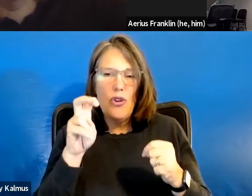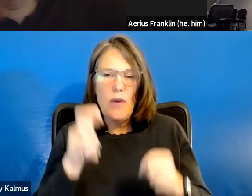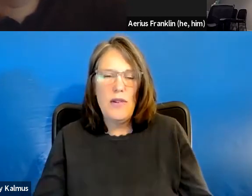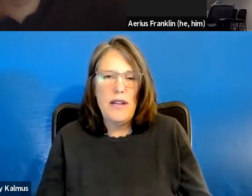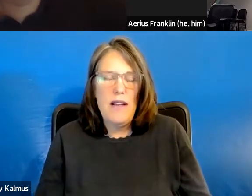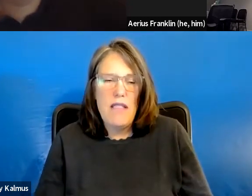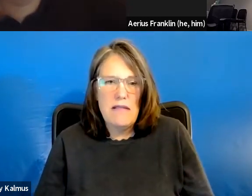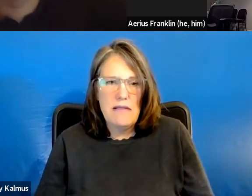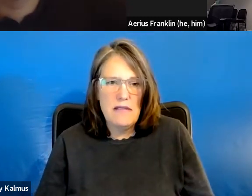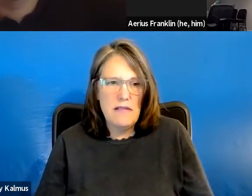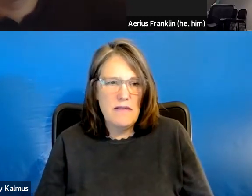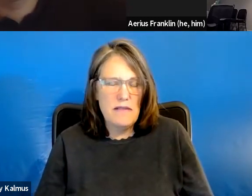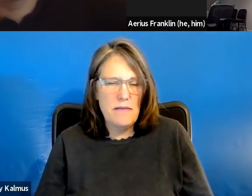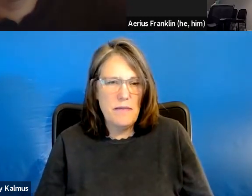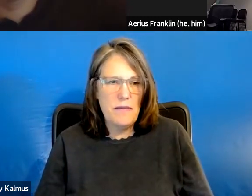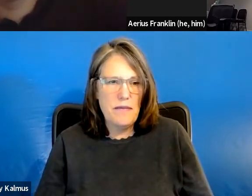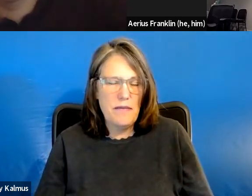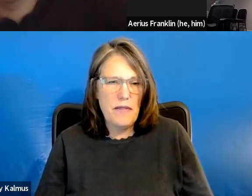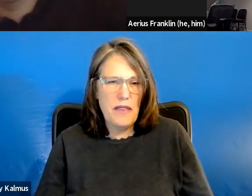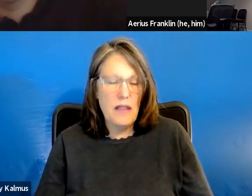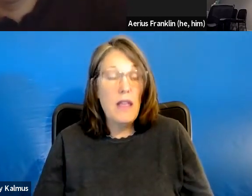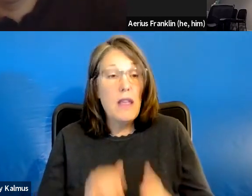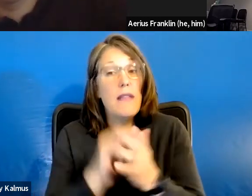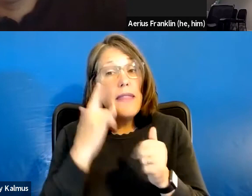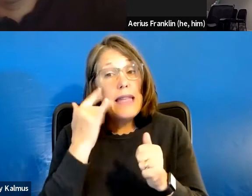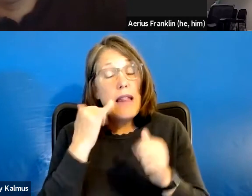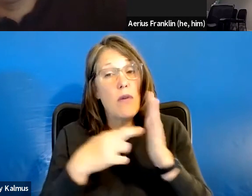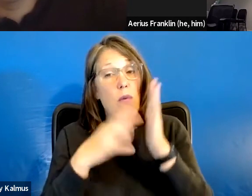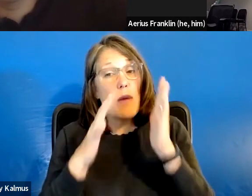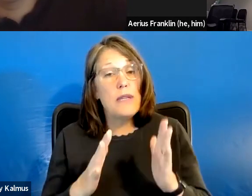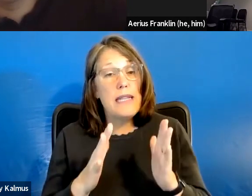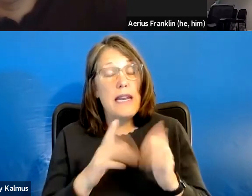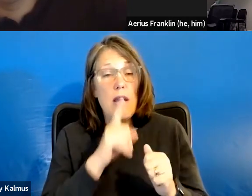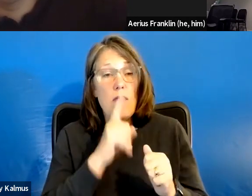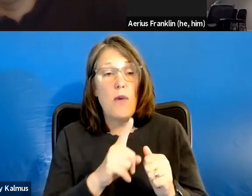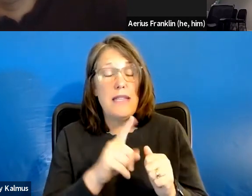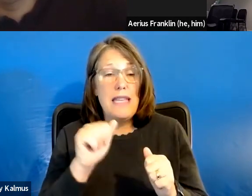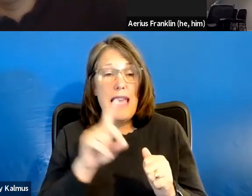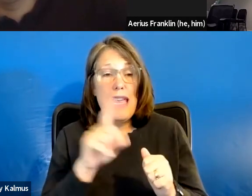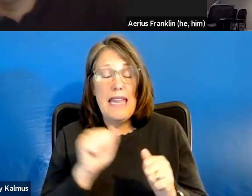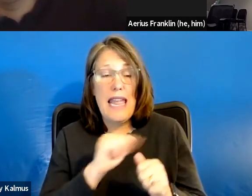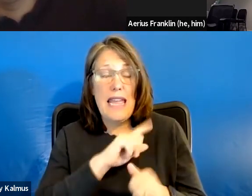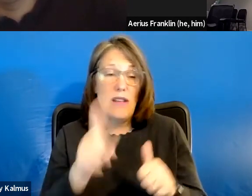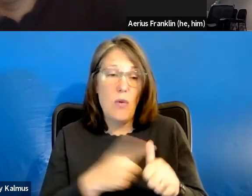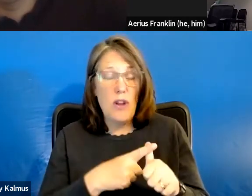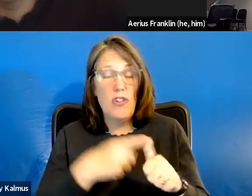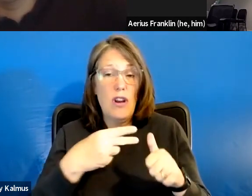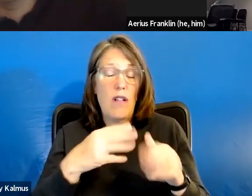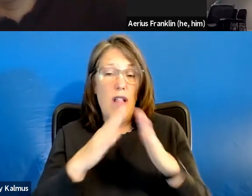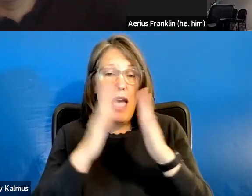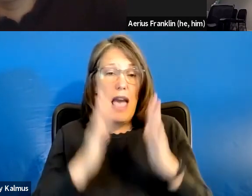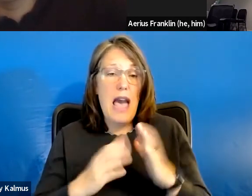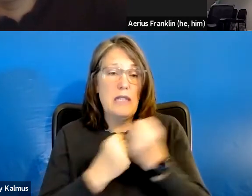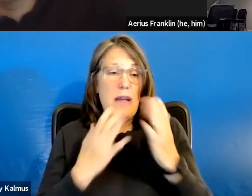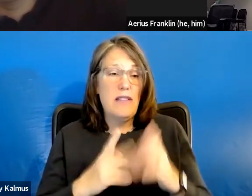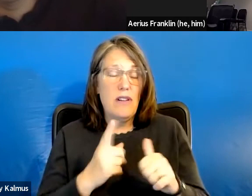200. Perfect. This California representative was the ADA's original House sponsor.